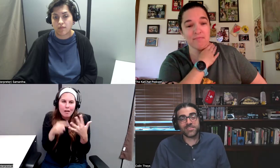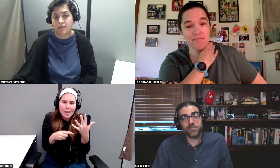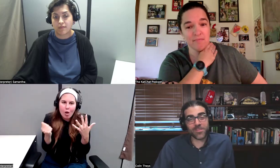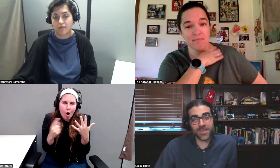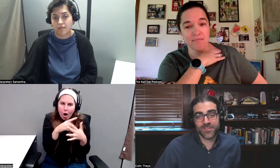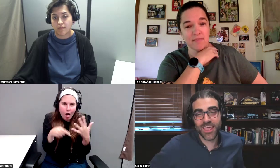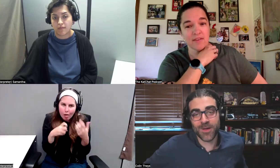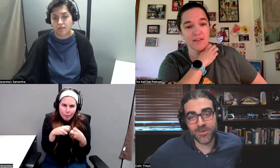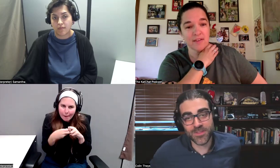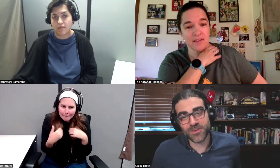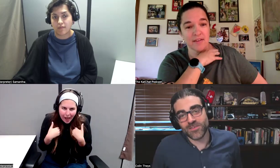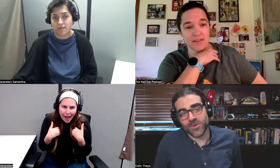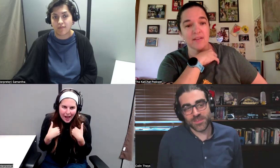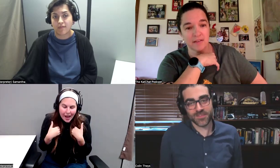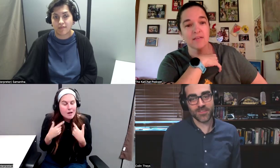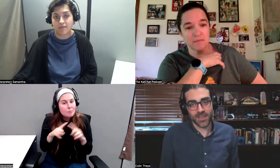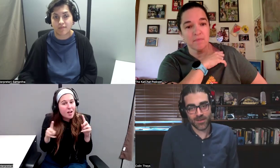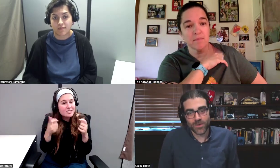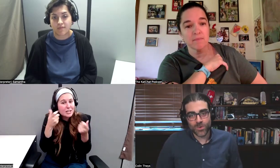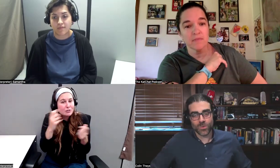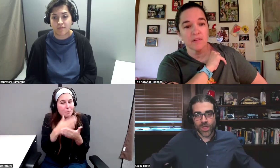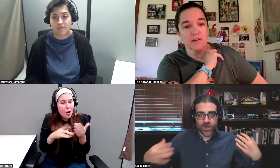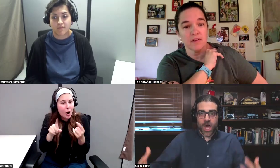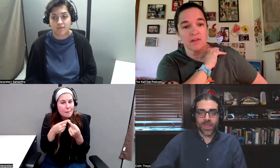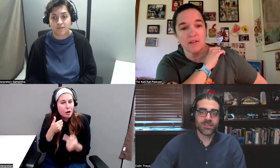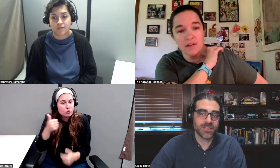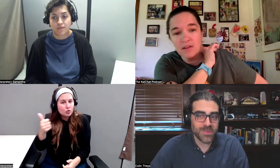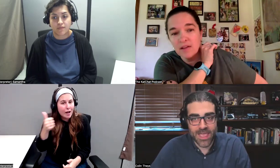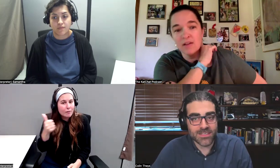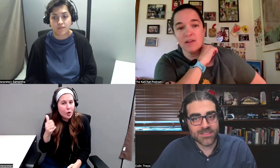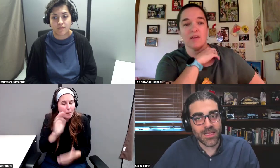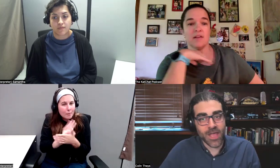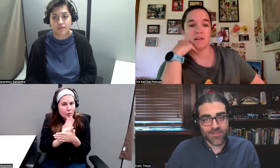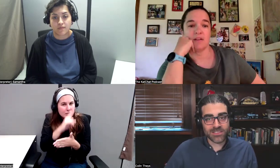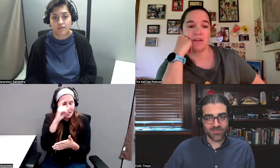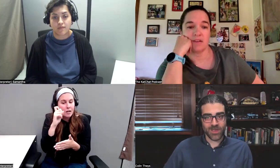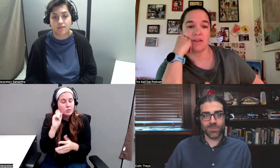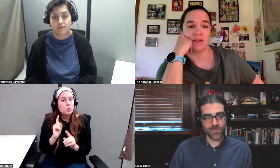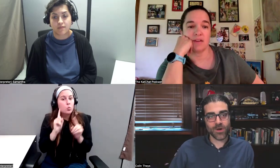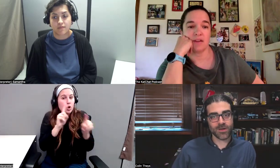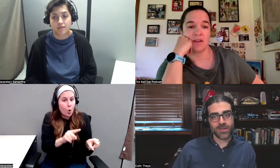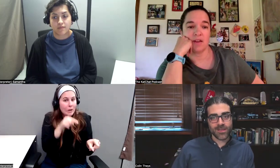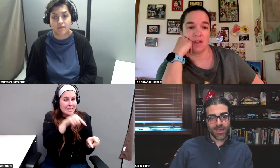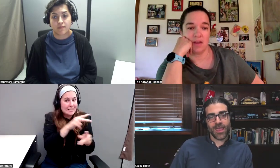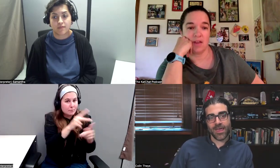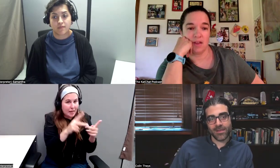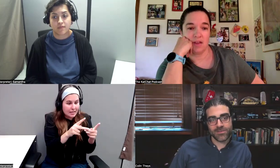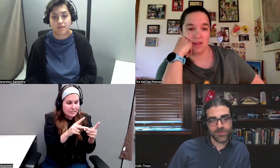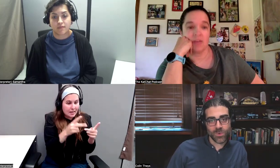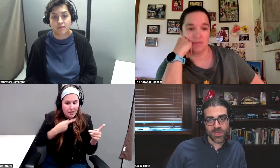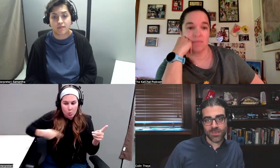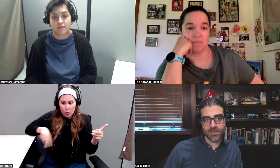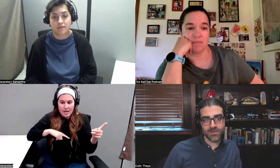And it's part of the interesting thing about doing these travel movies. It's like we're going to this place that none of us have been before,